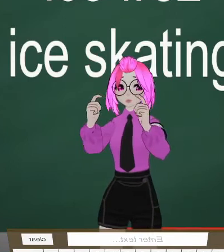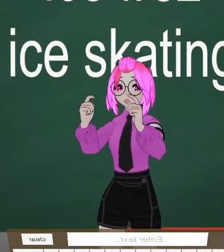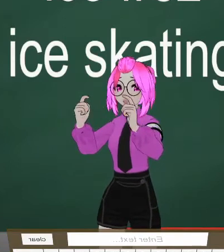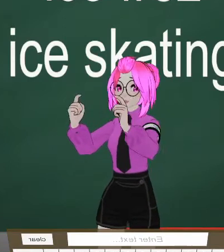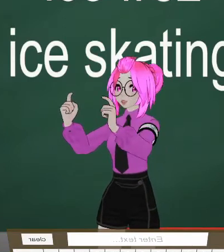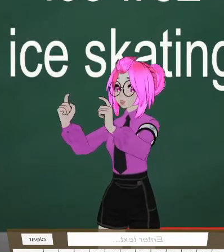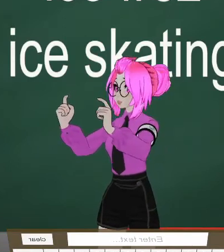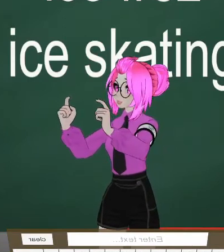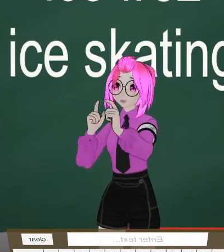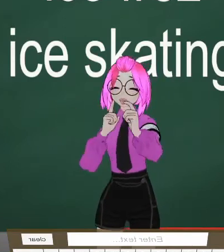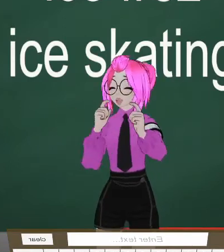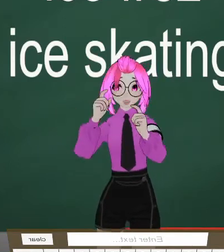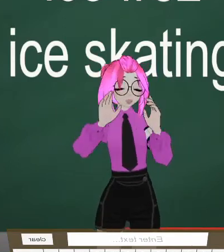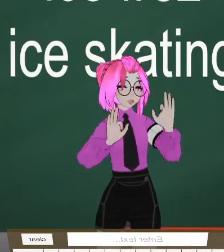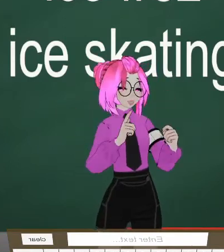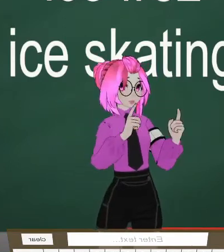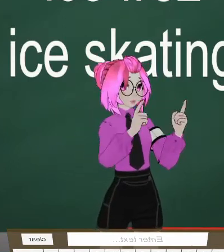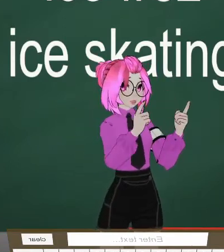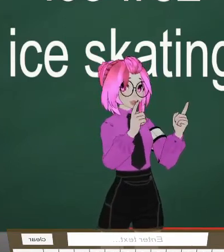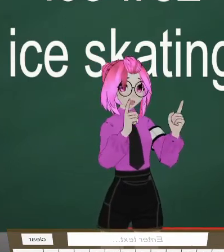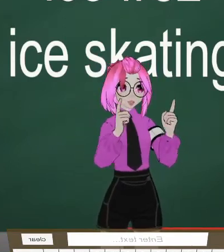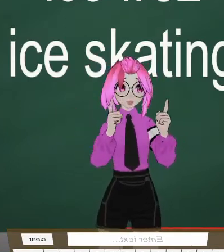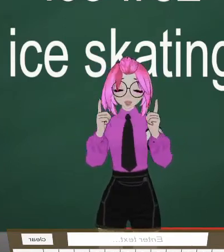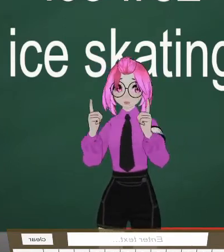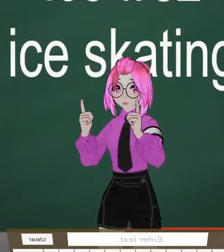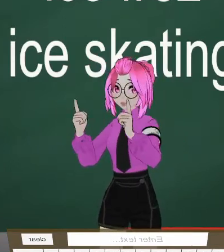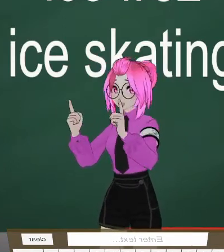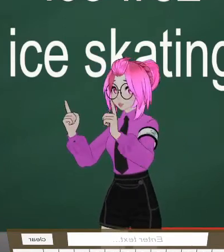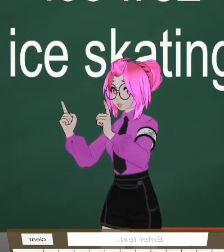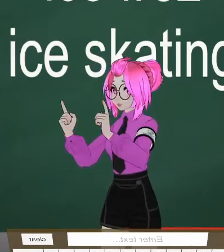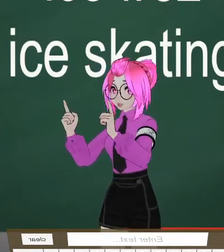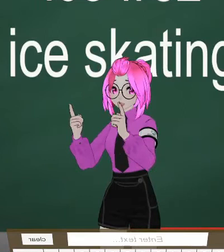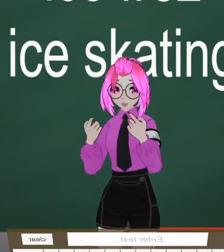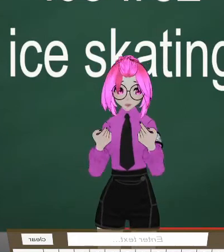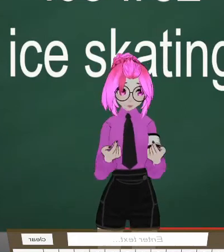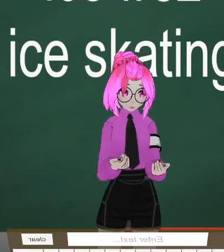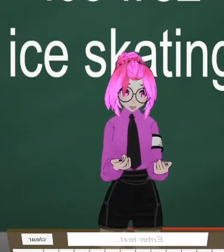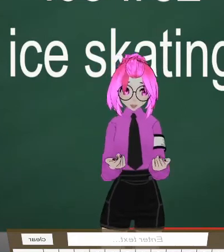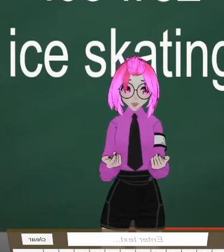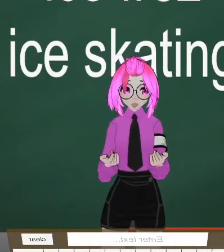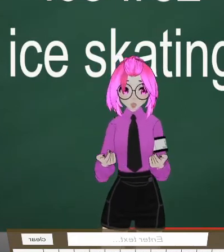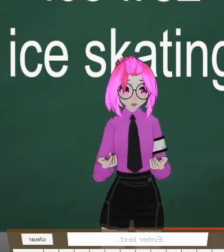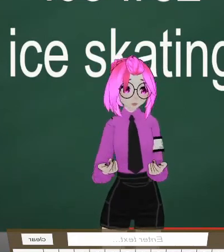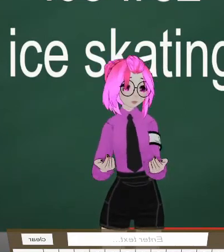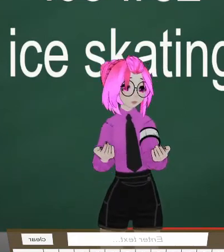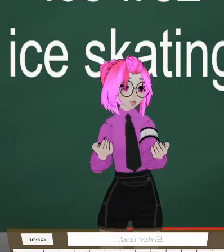bent fingers if you don't have index you're gonna be using pointer fingers okay and then you're gonna go ice